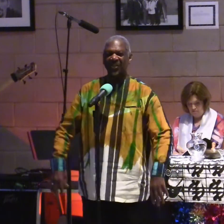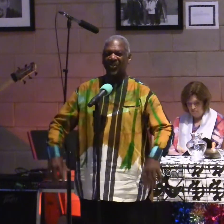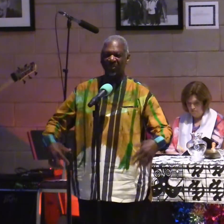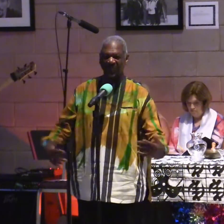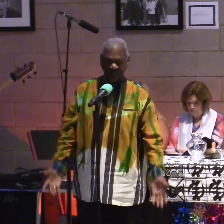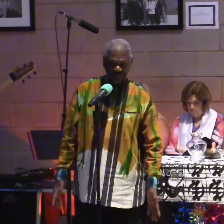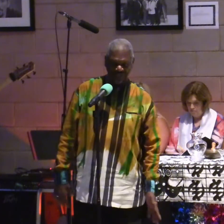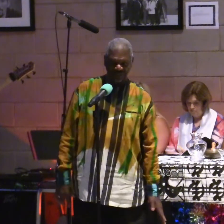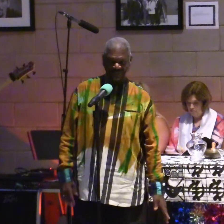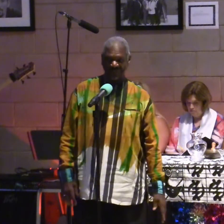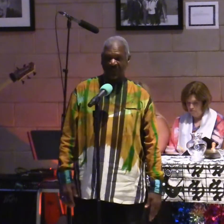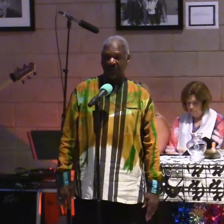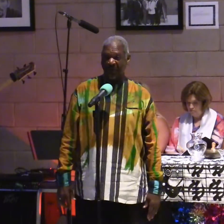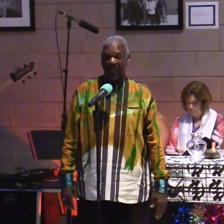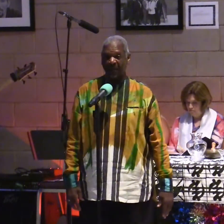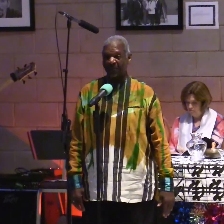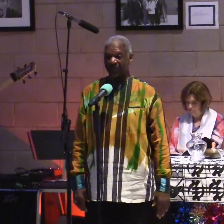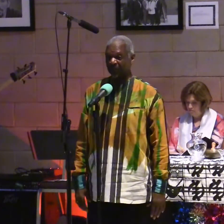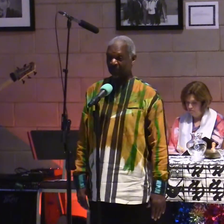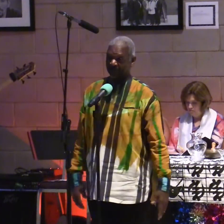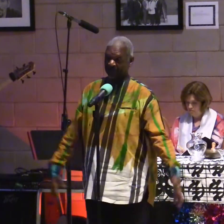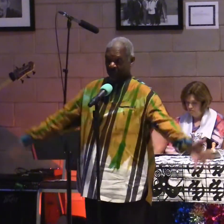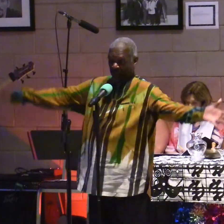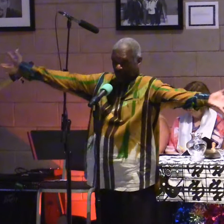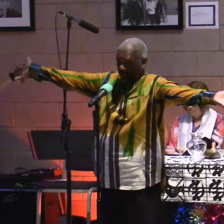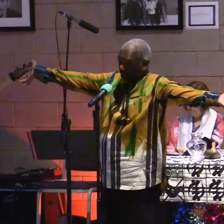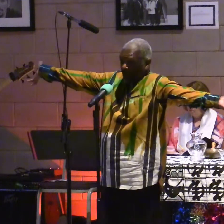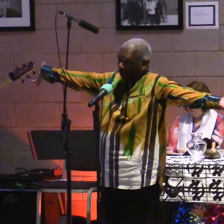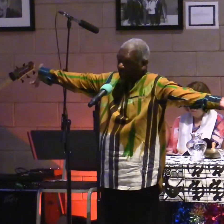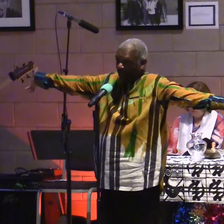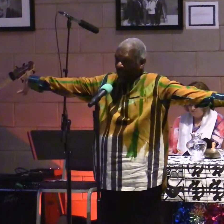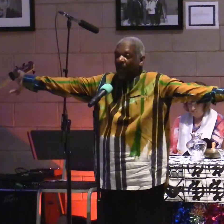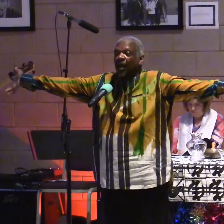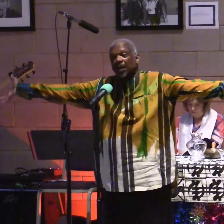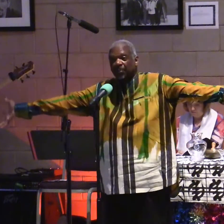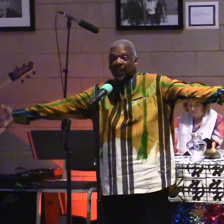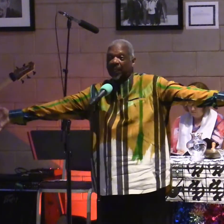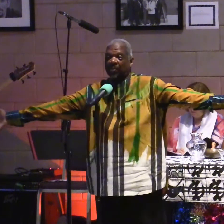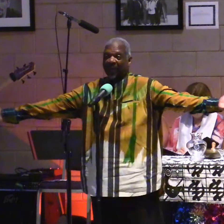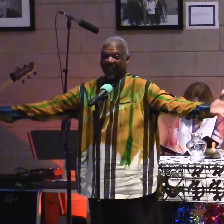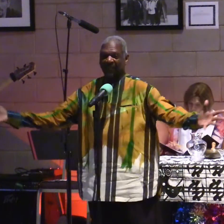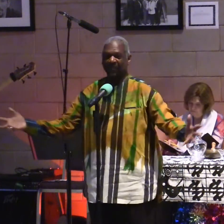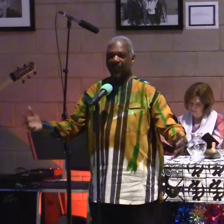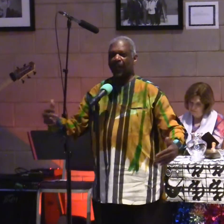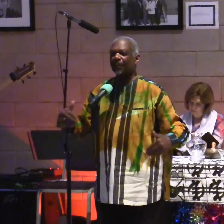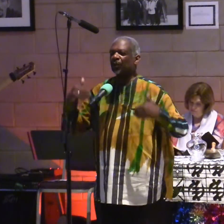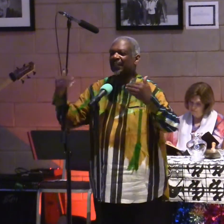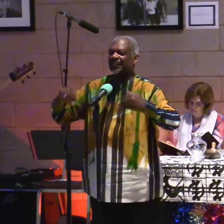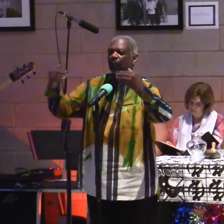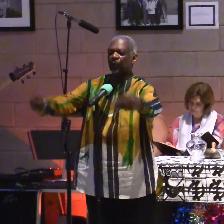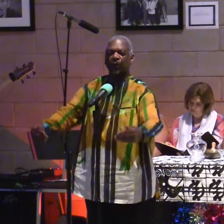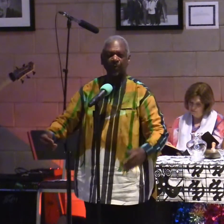somebody you don't know. So when I come up to you, I'm just going to go and say, hug me anyway, hug me anyway.